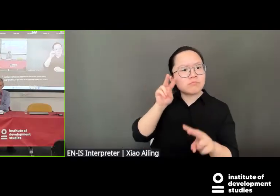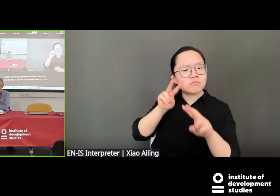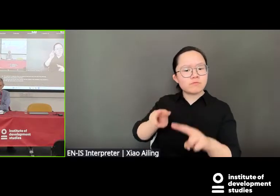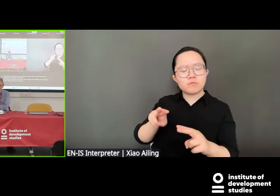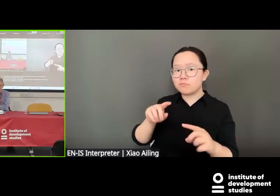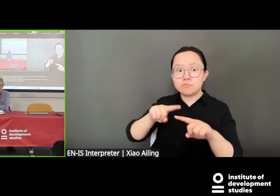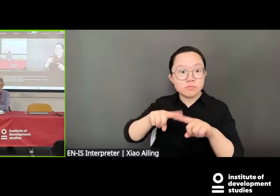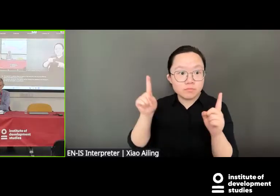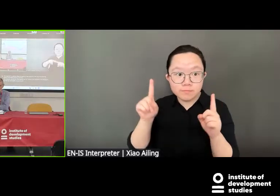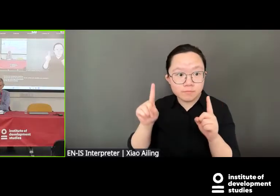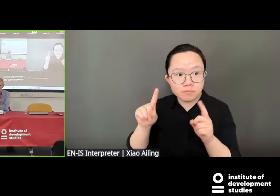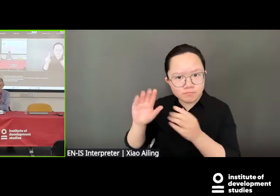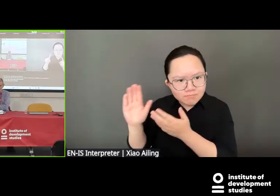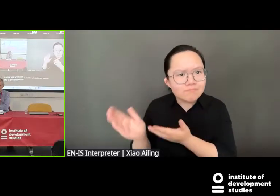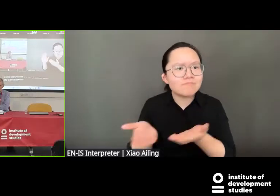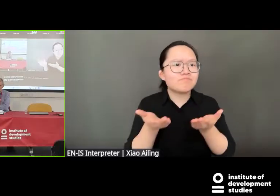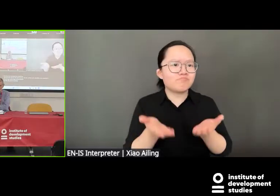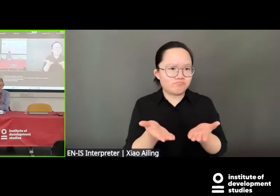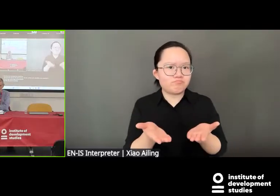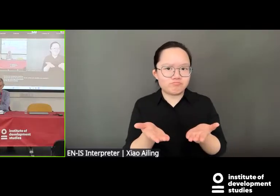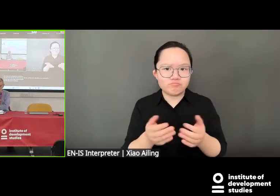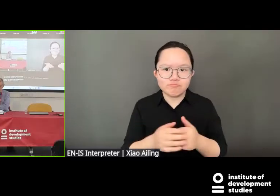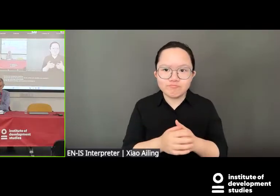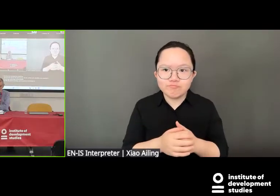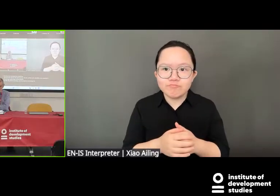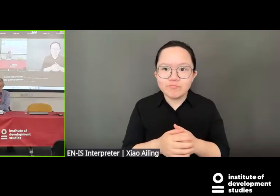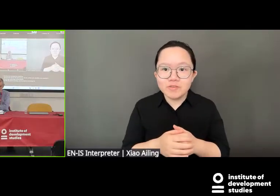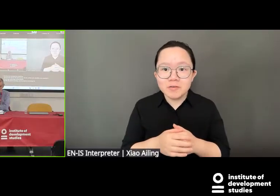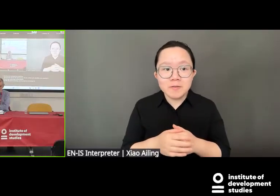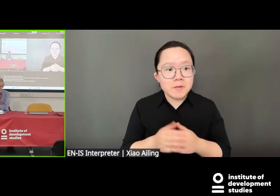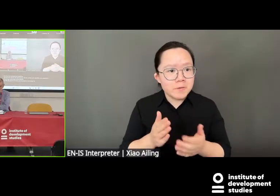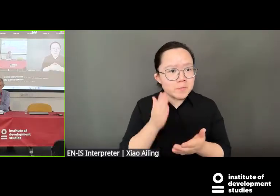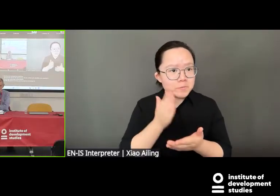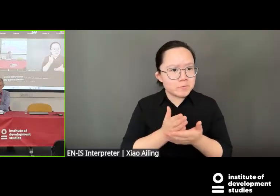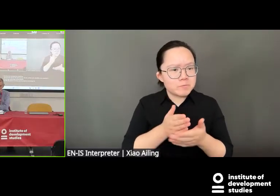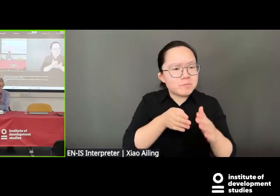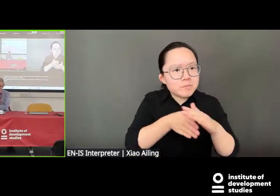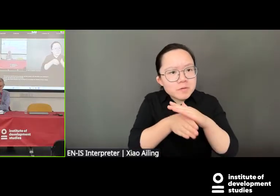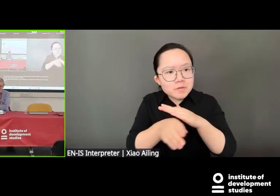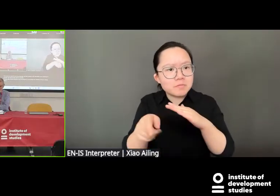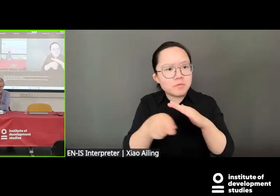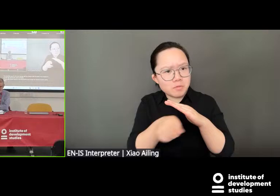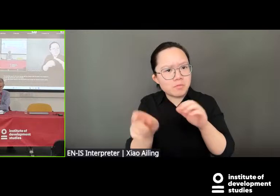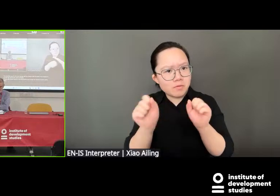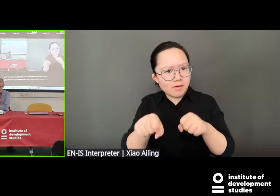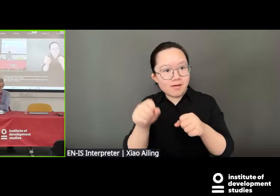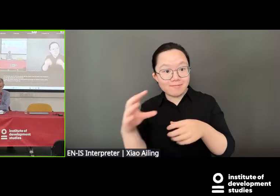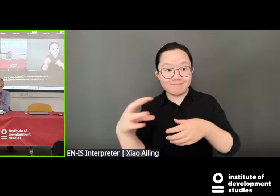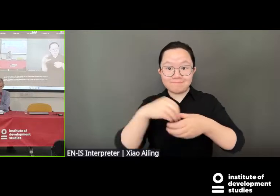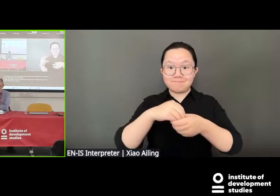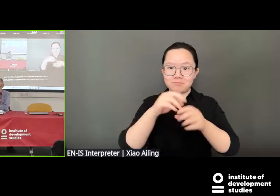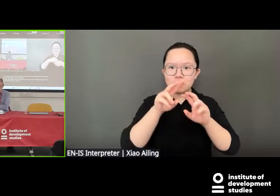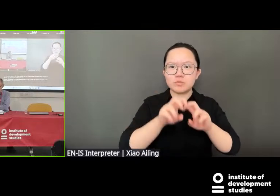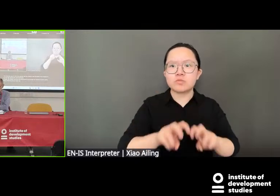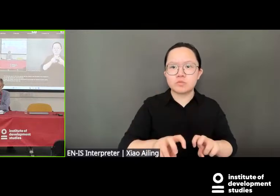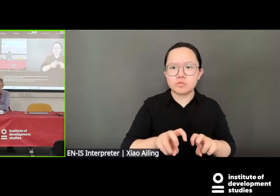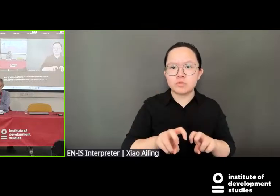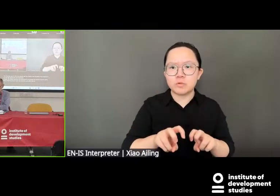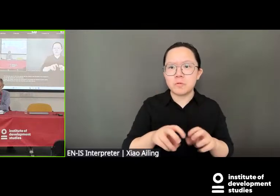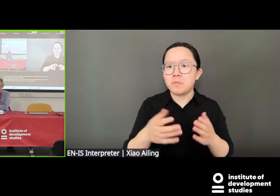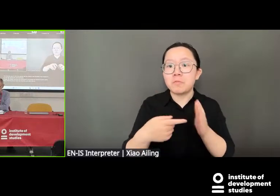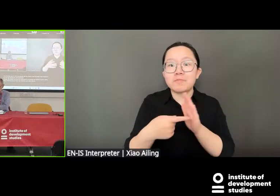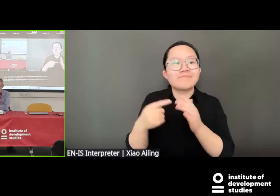Flexible play-based activities were developed to encourage the children to speak openly about what they liked or didn't like